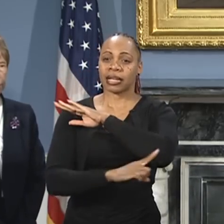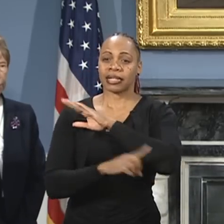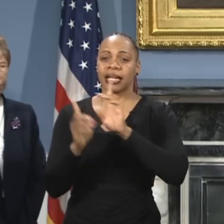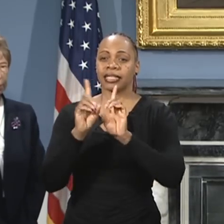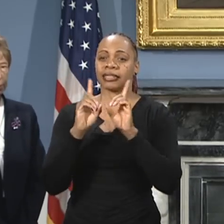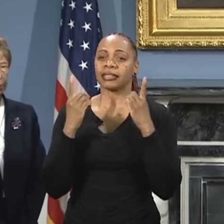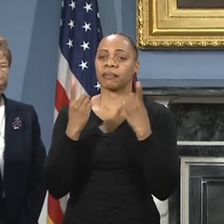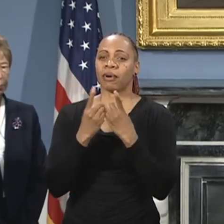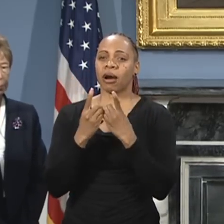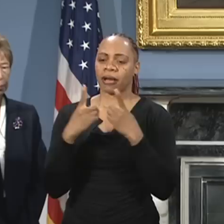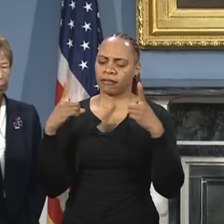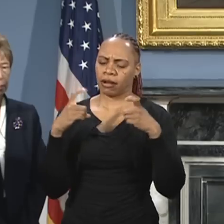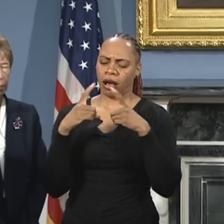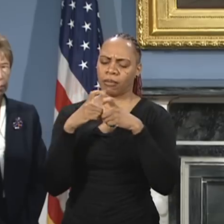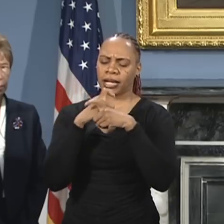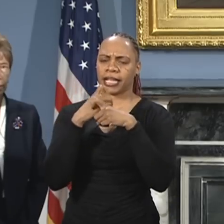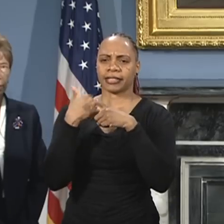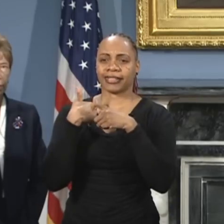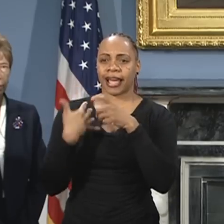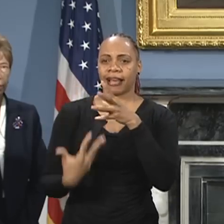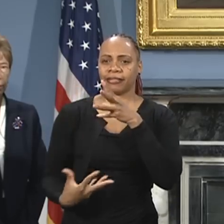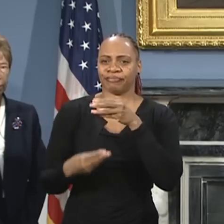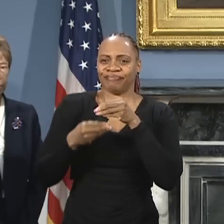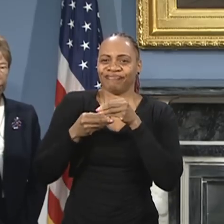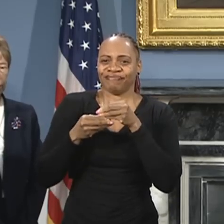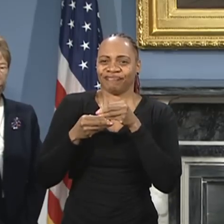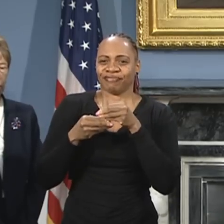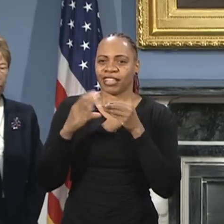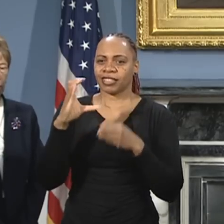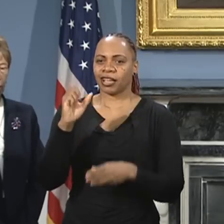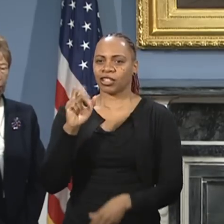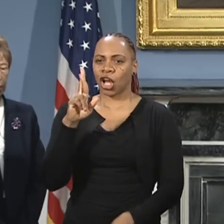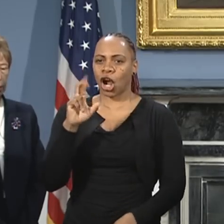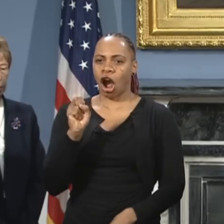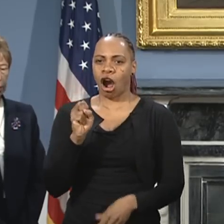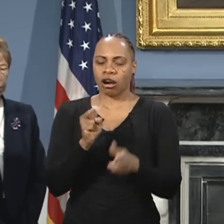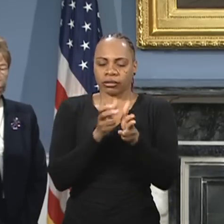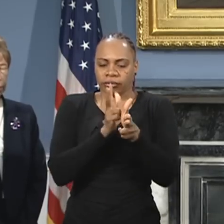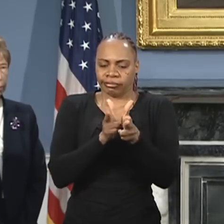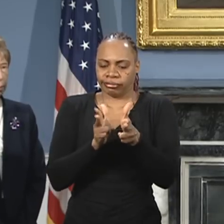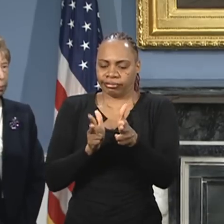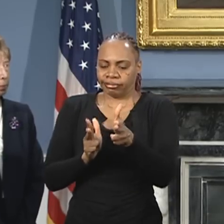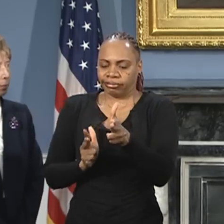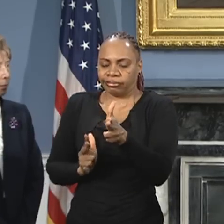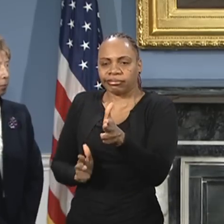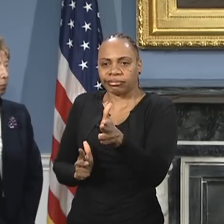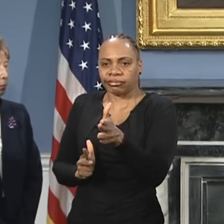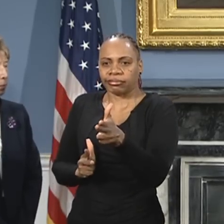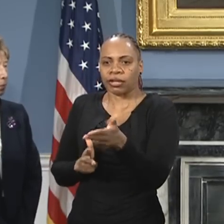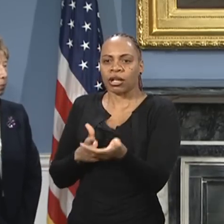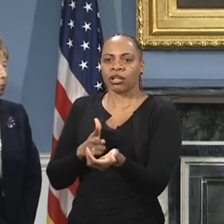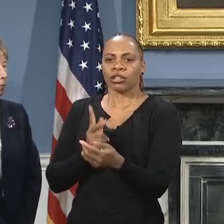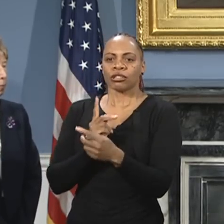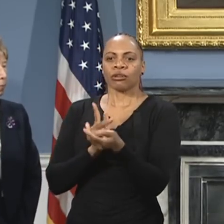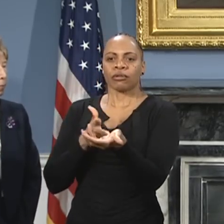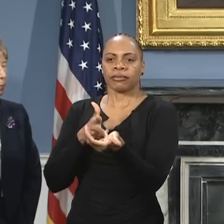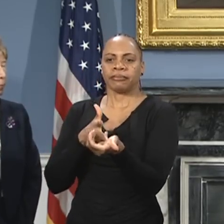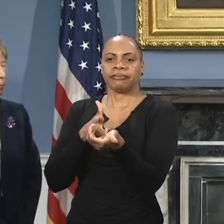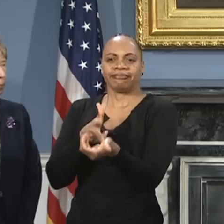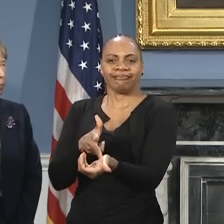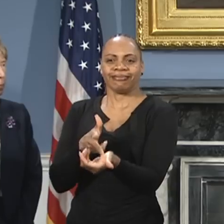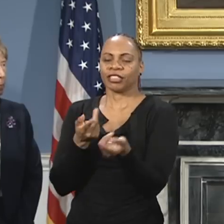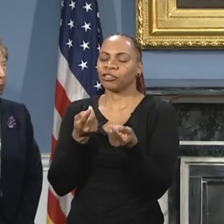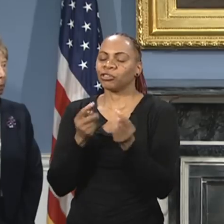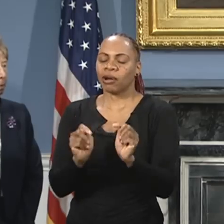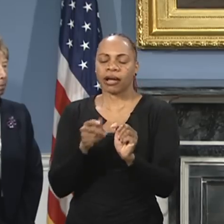of so many additional vehicles on the streets, so that plows are doing their best to reach as many areas as possible, but